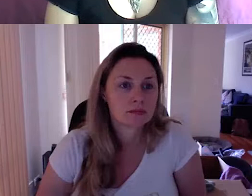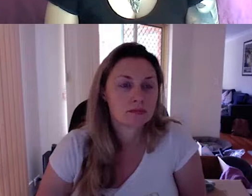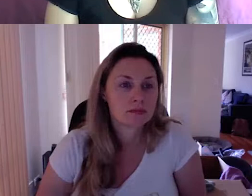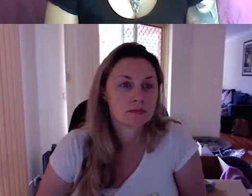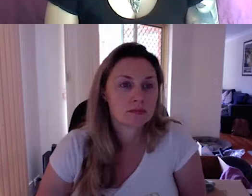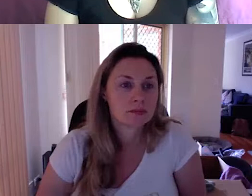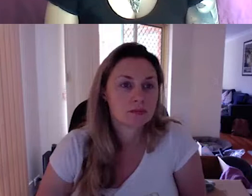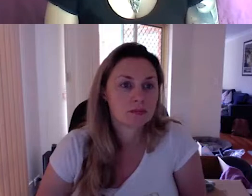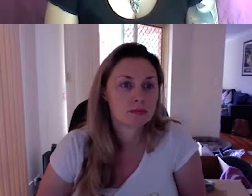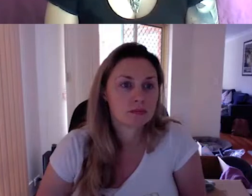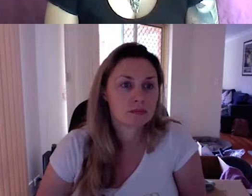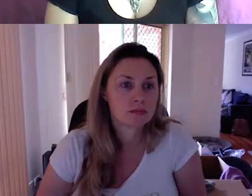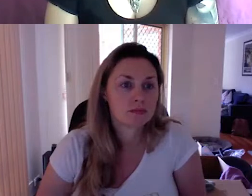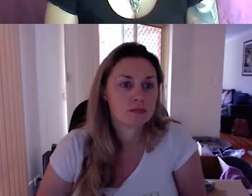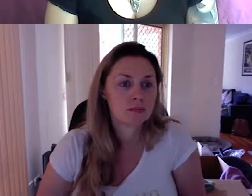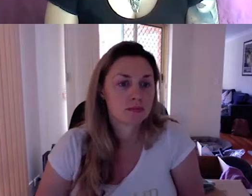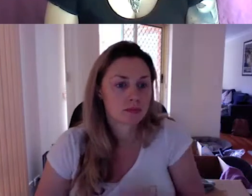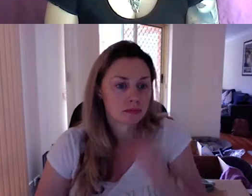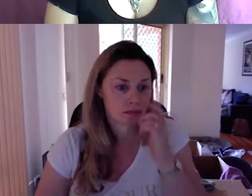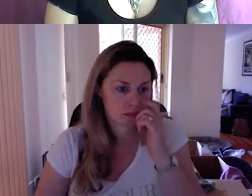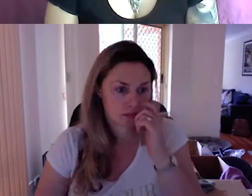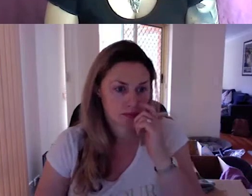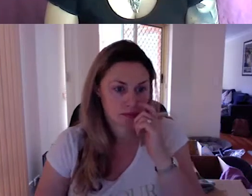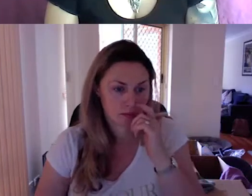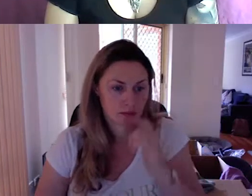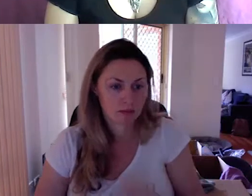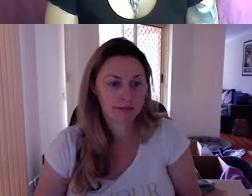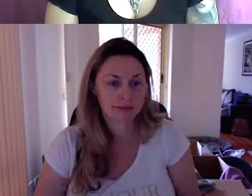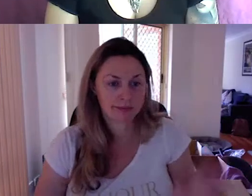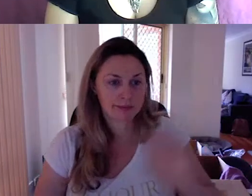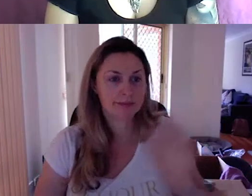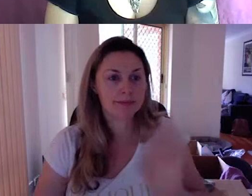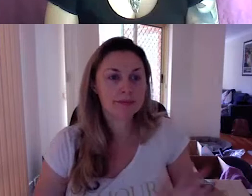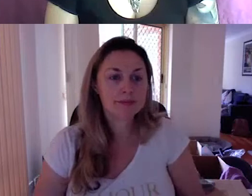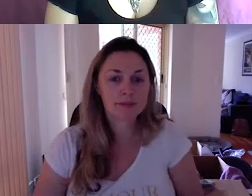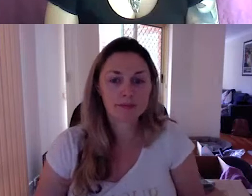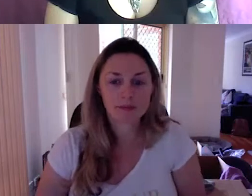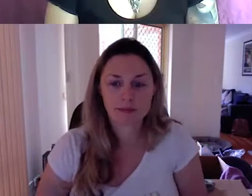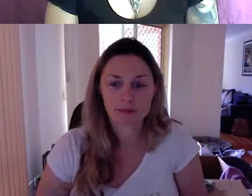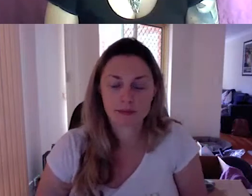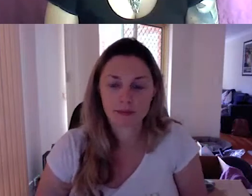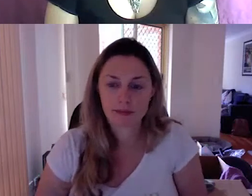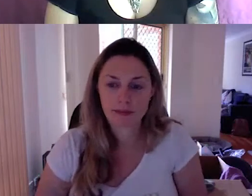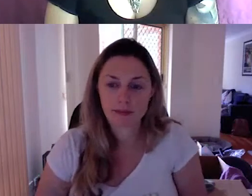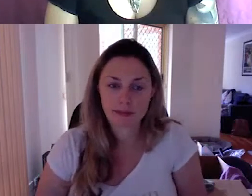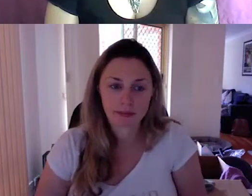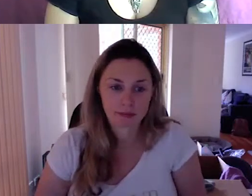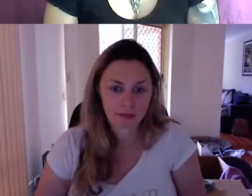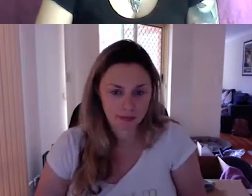like to introduce Janine Hall and Cathy Prior. Janine did postgraduate studies in education of deaf